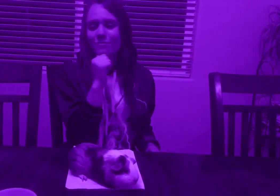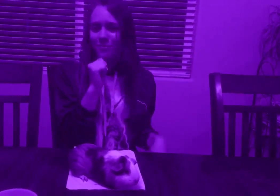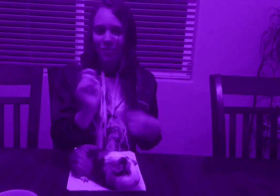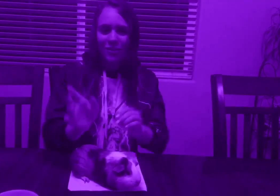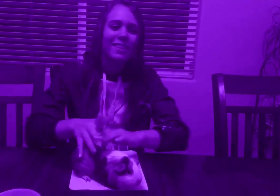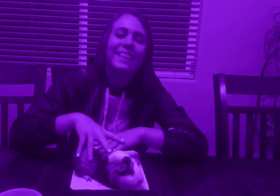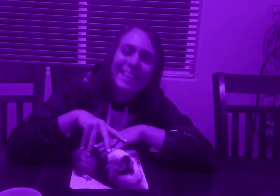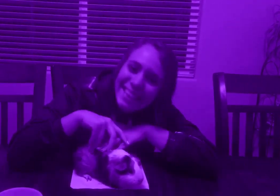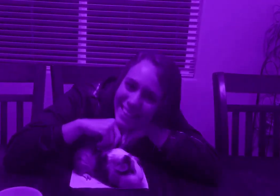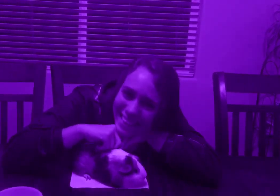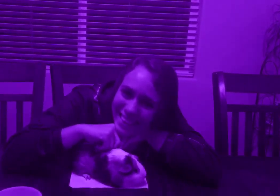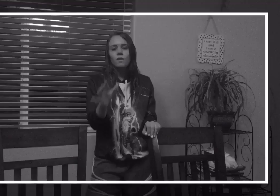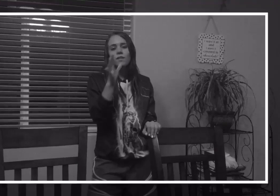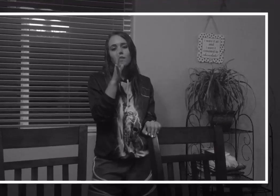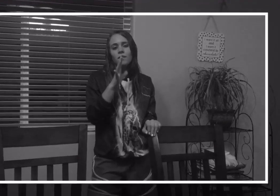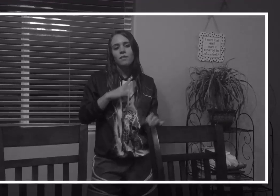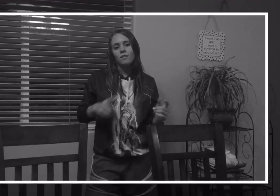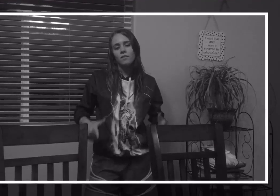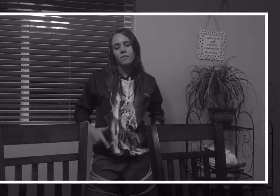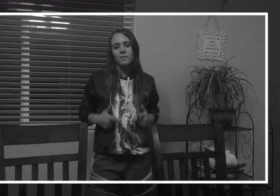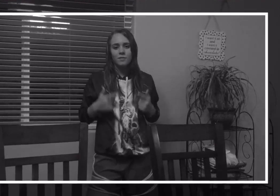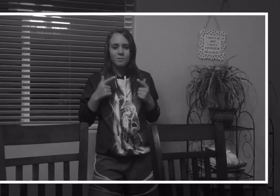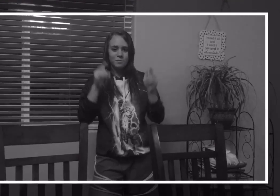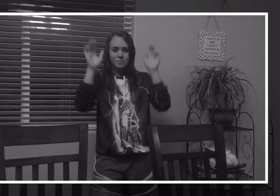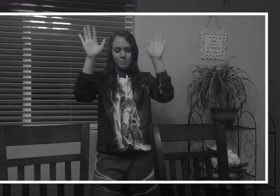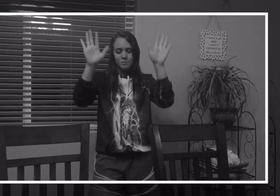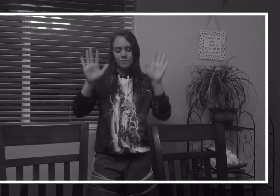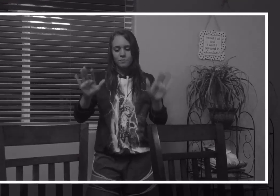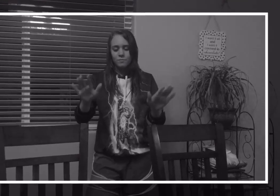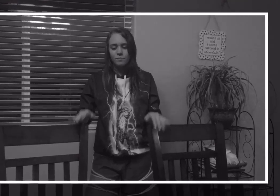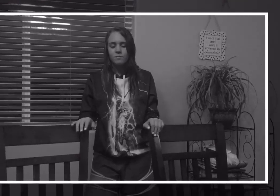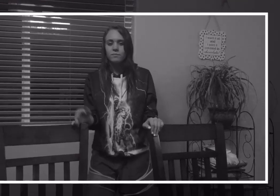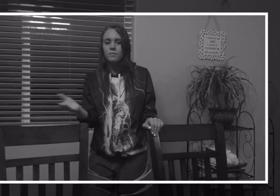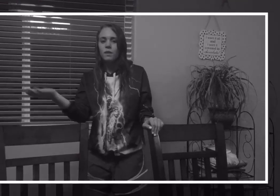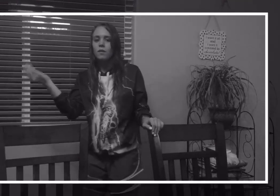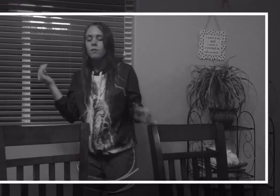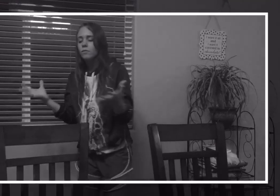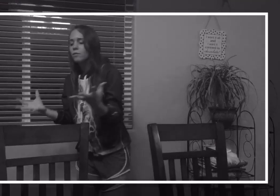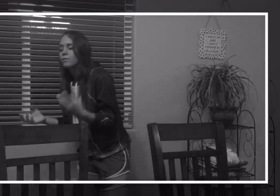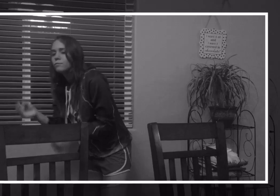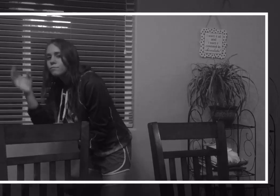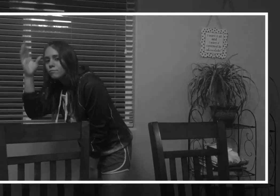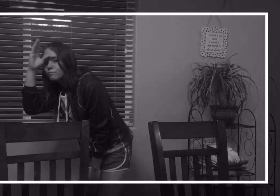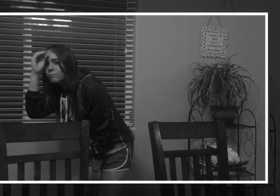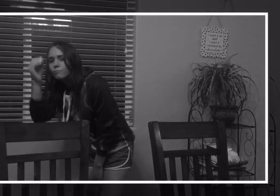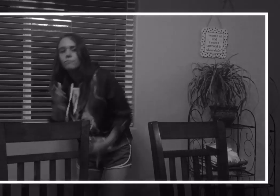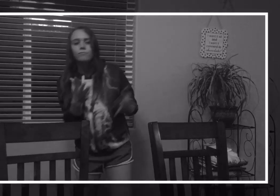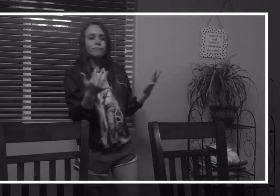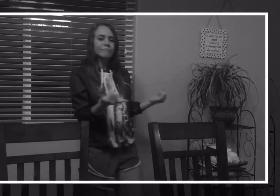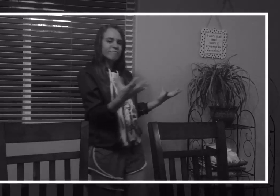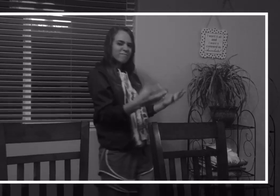beautiful clothes. How lovely to be a woman and change from boys to